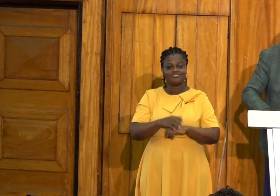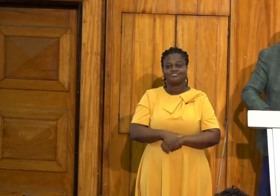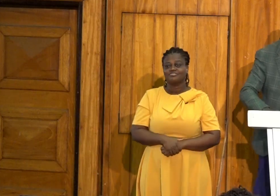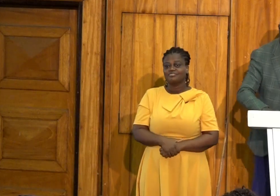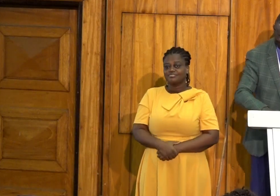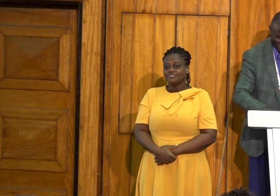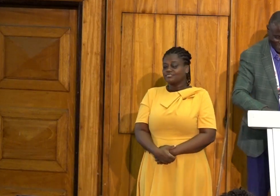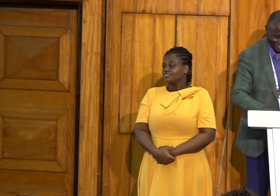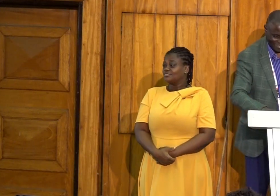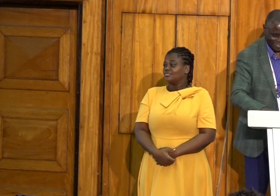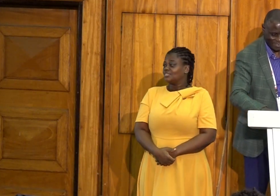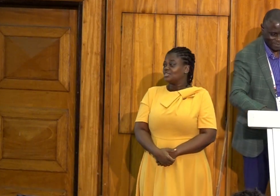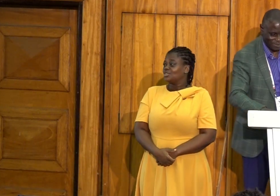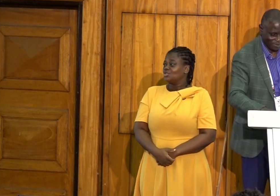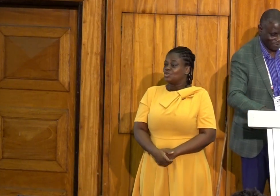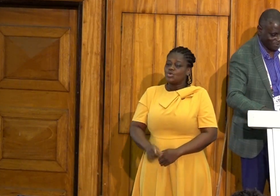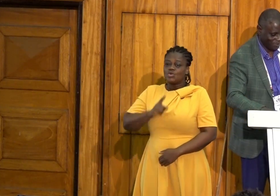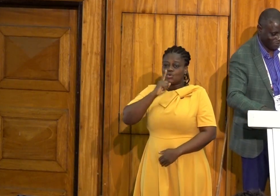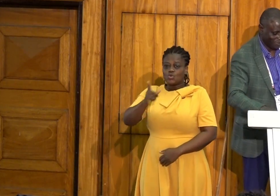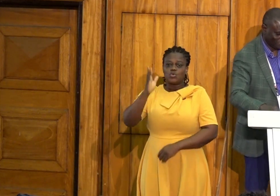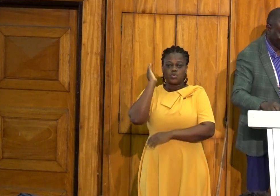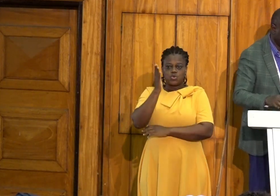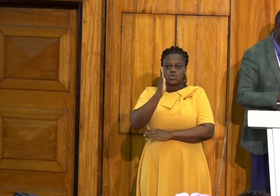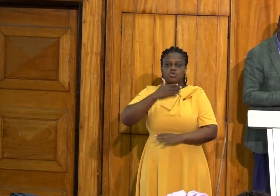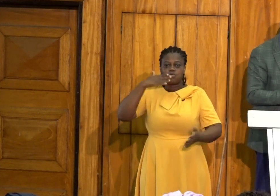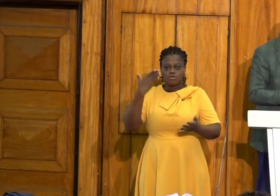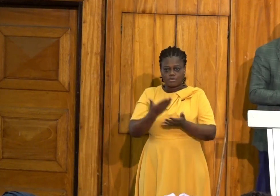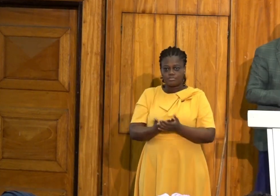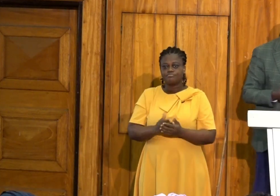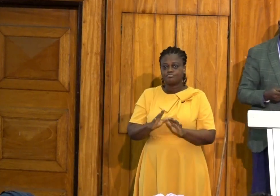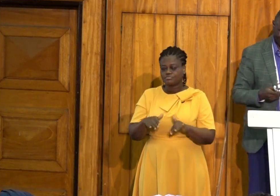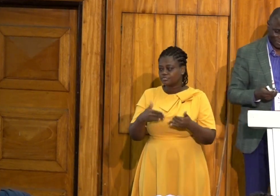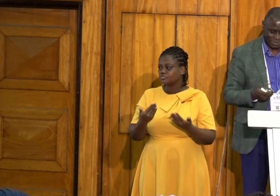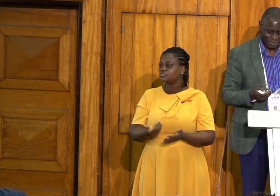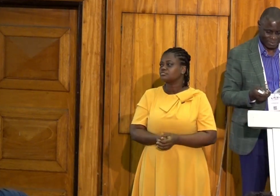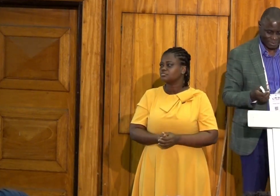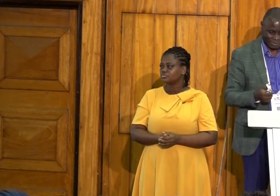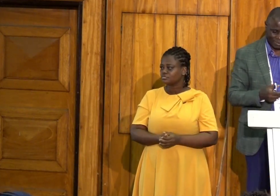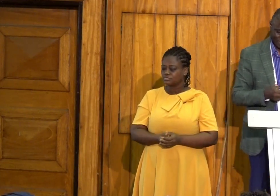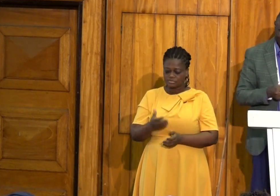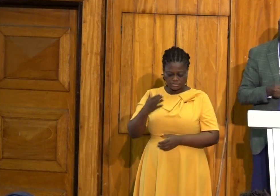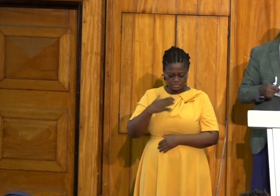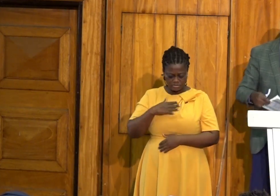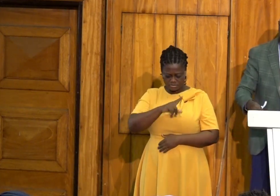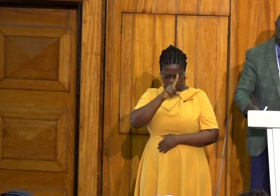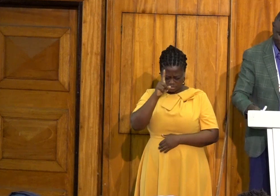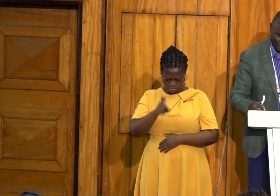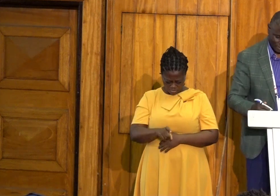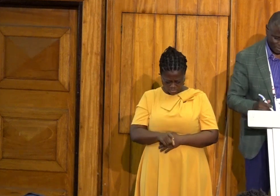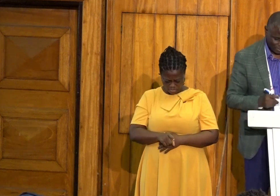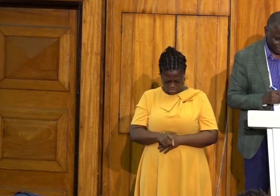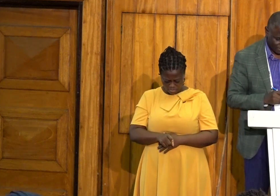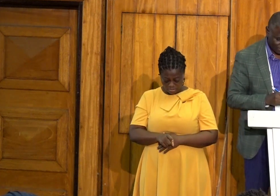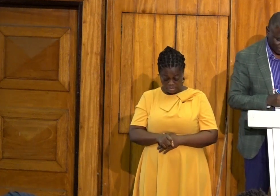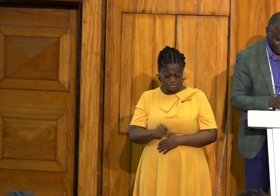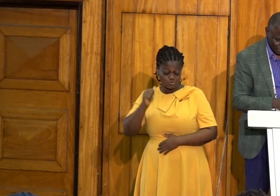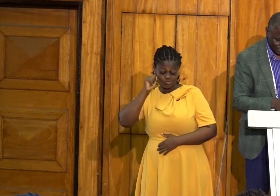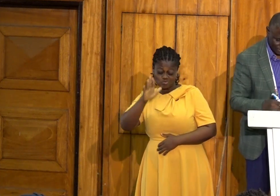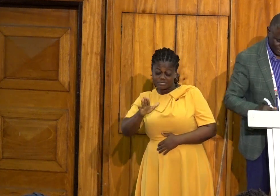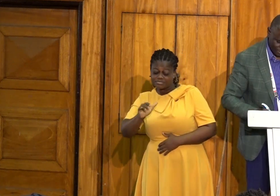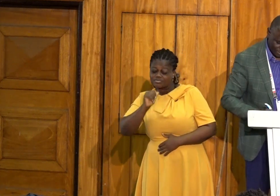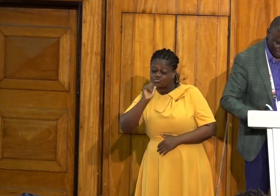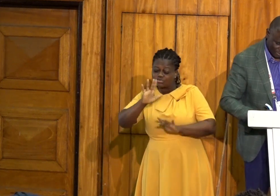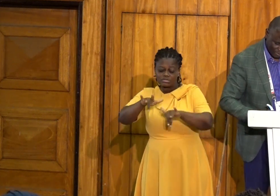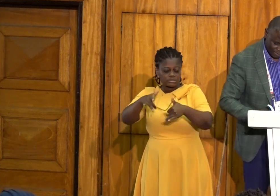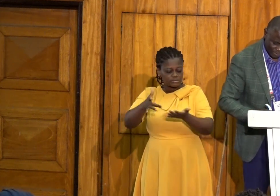Thank you very much for the great presentation. My question is, of those who were not treated,